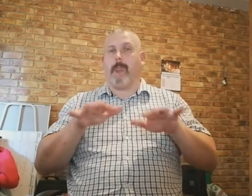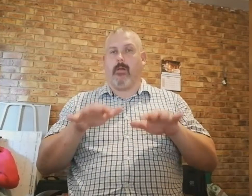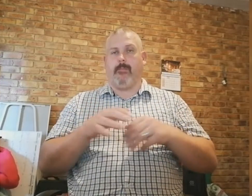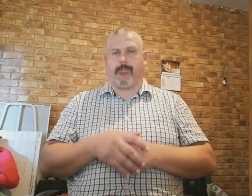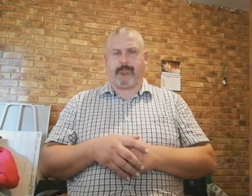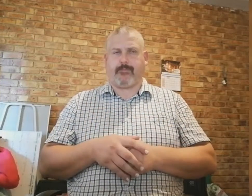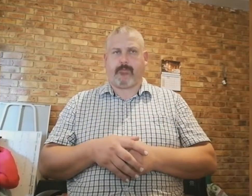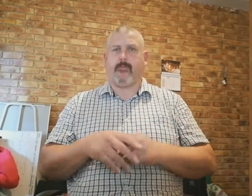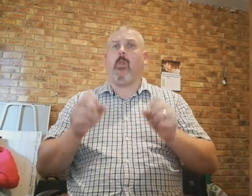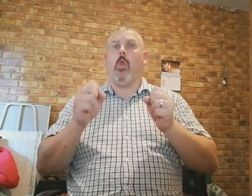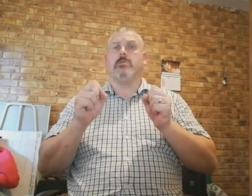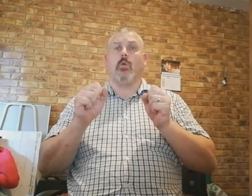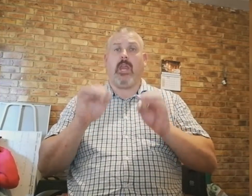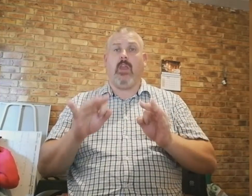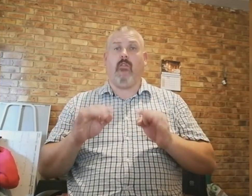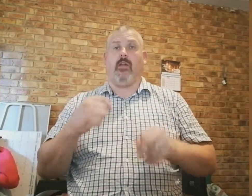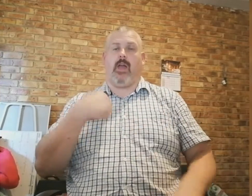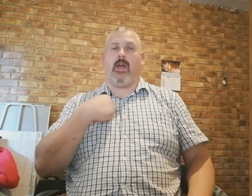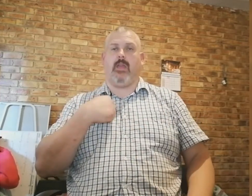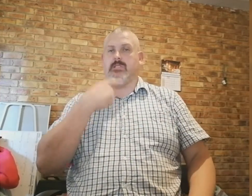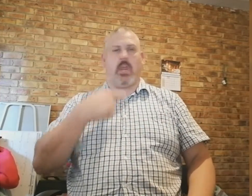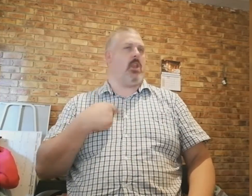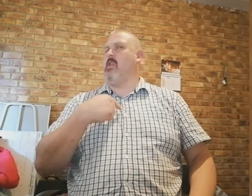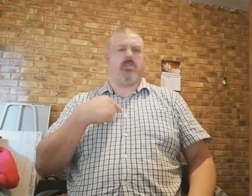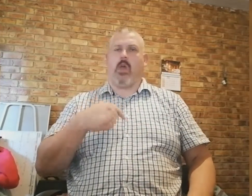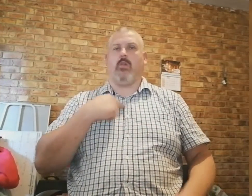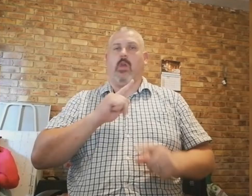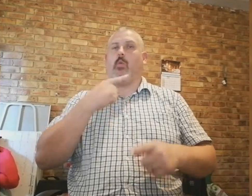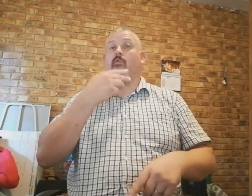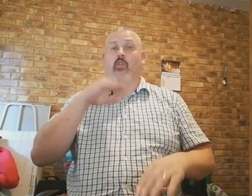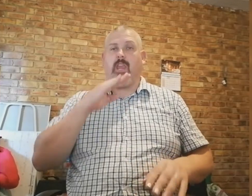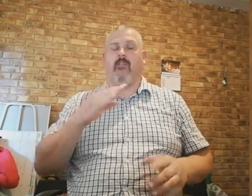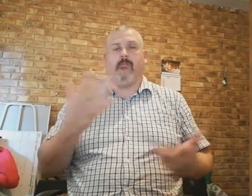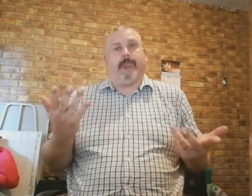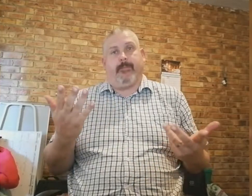people. So if I said, no, I don't want to forgive,